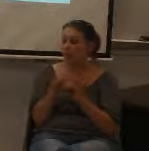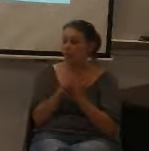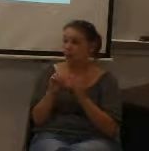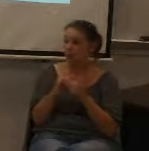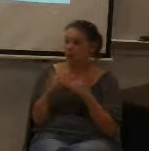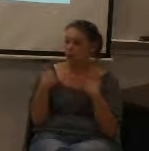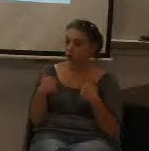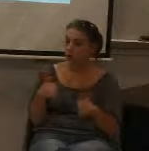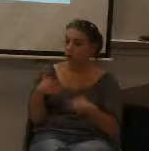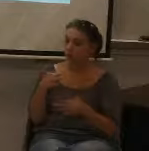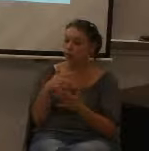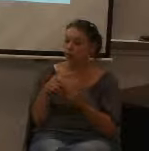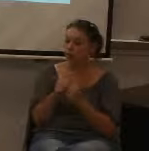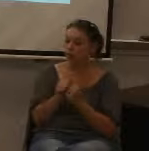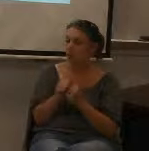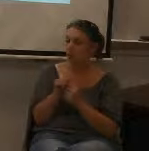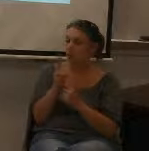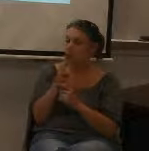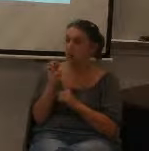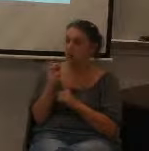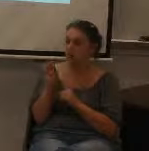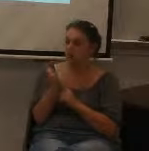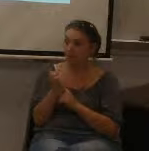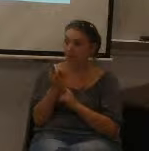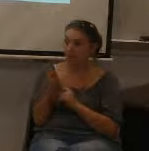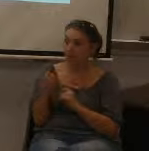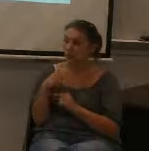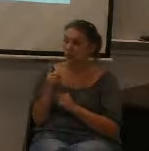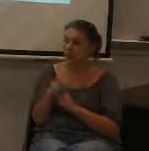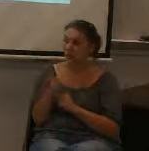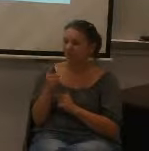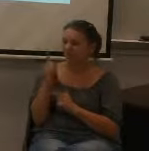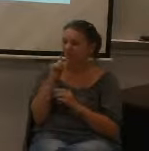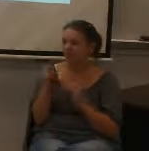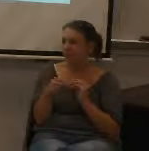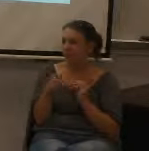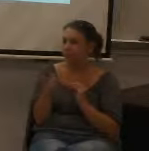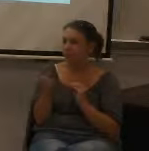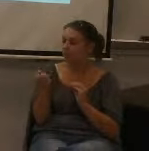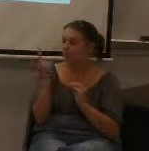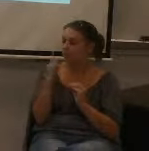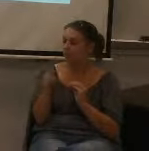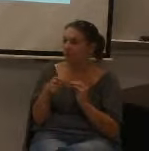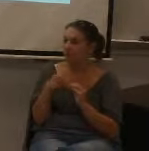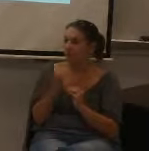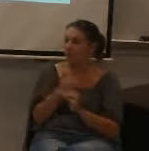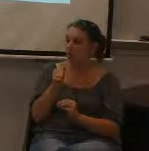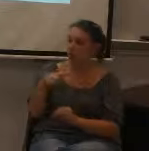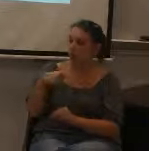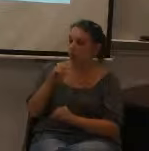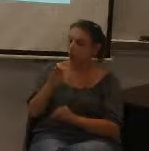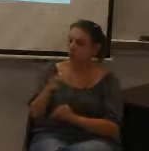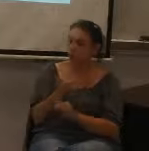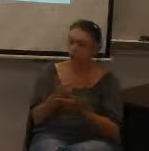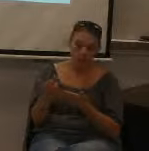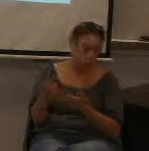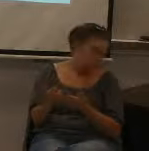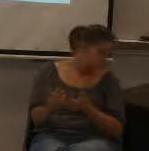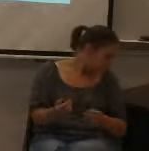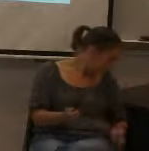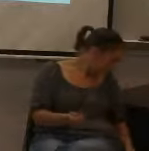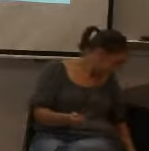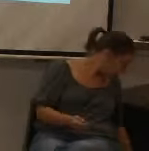humans interact with the aquatic environment here, and some of the things that we have to keep in mind and understand about our aquatic resources.